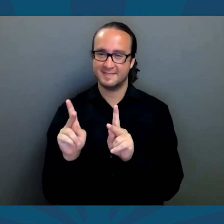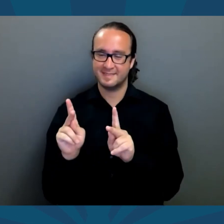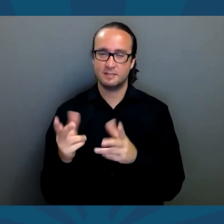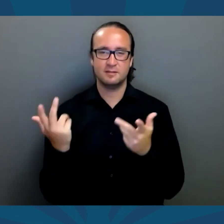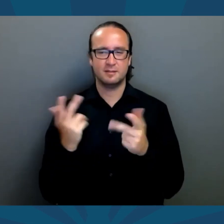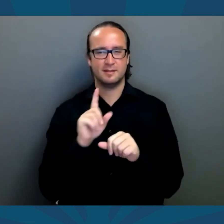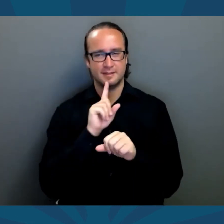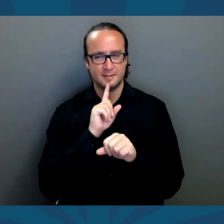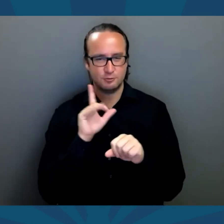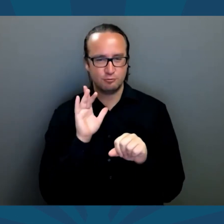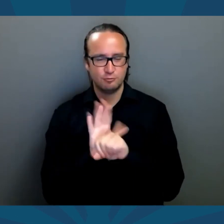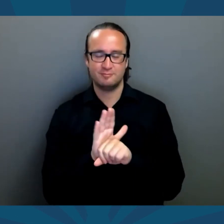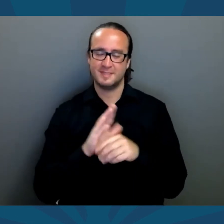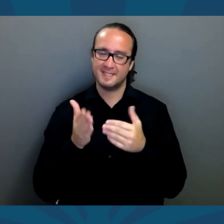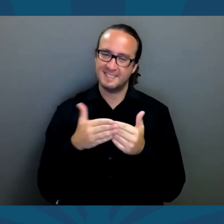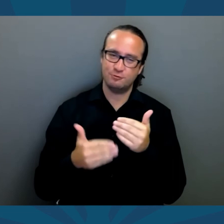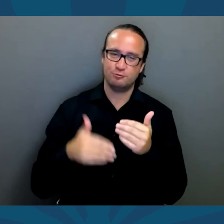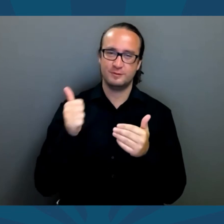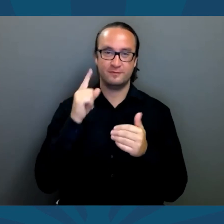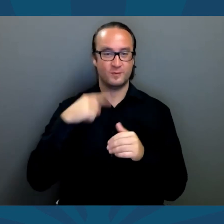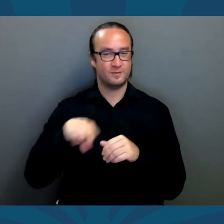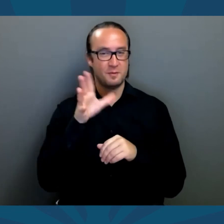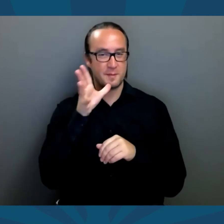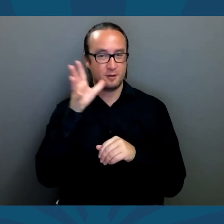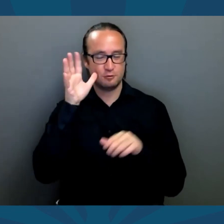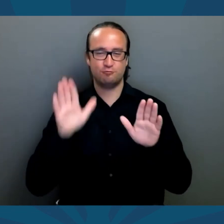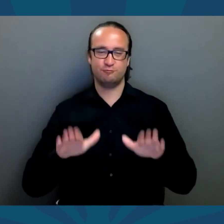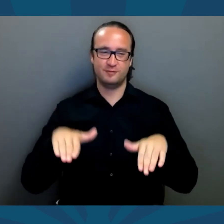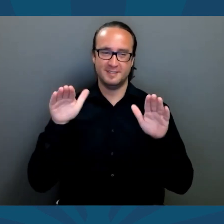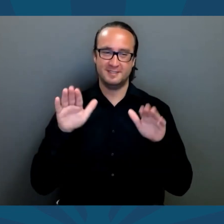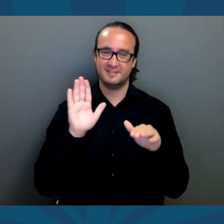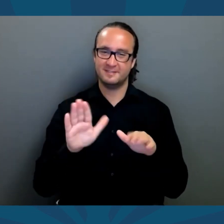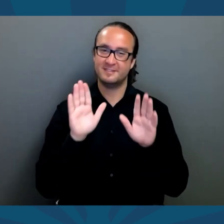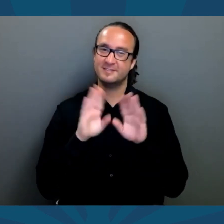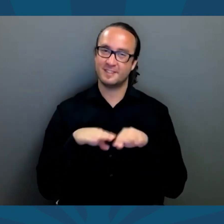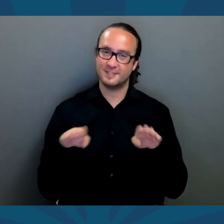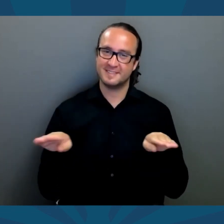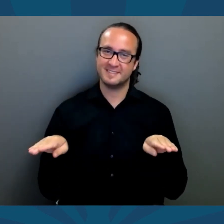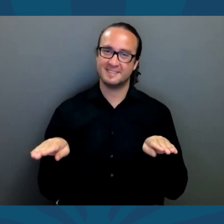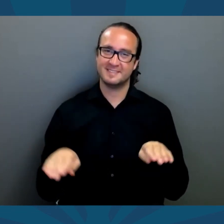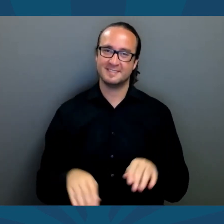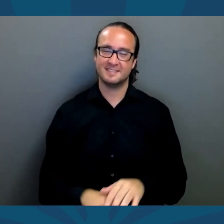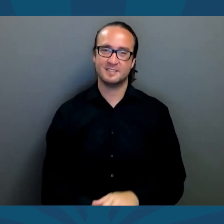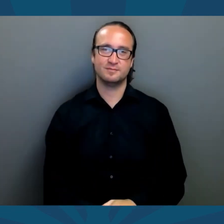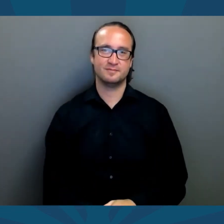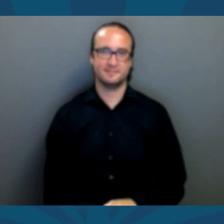improve job opportunities, and make it easier for parents to raise their kids.